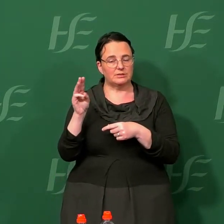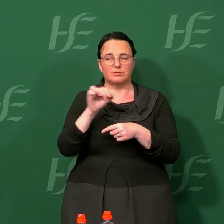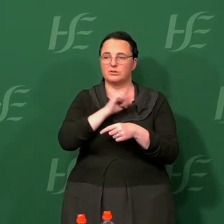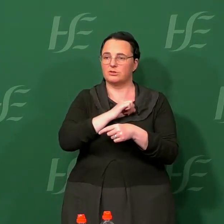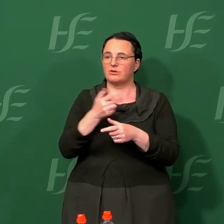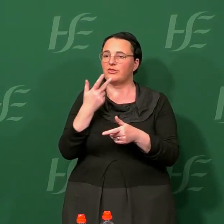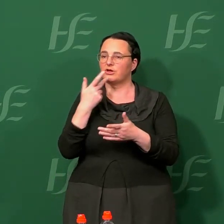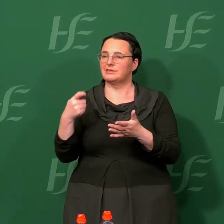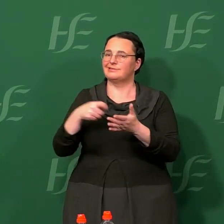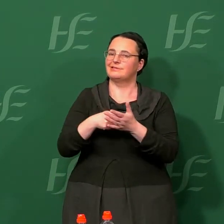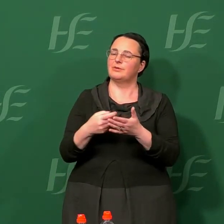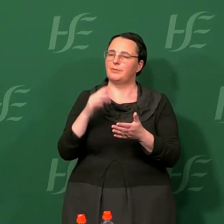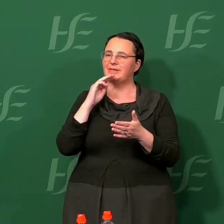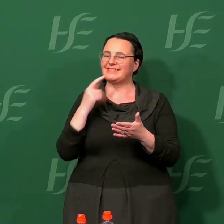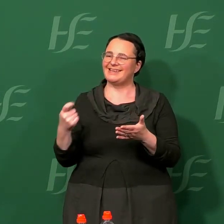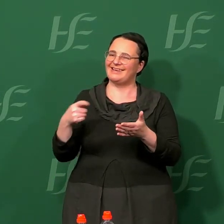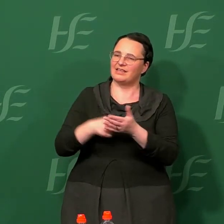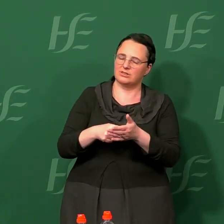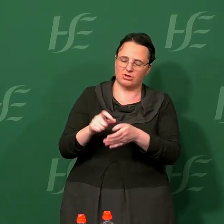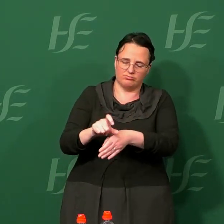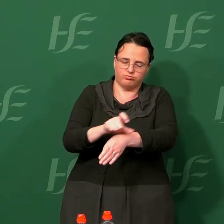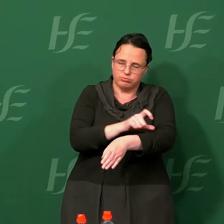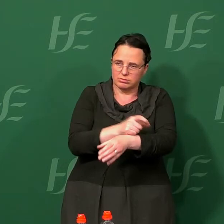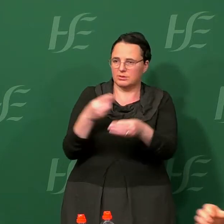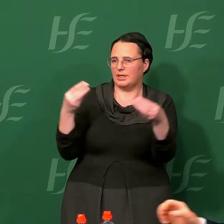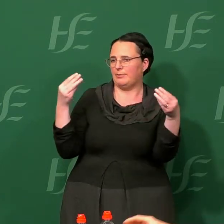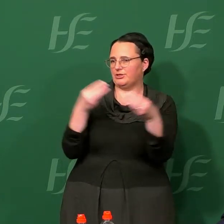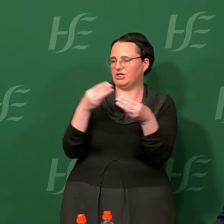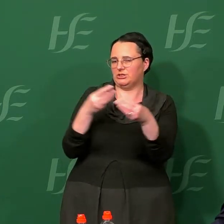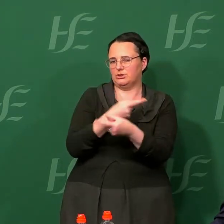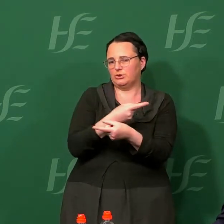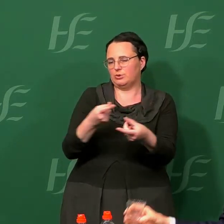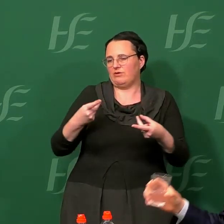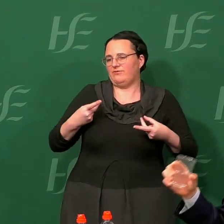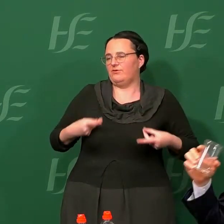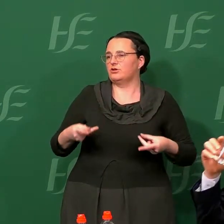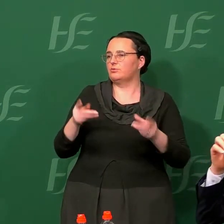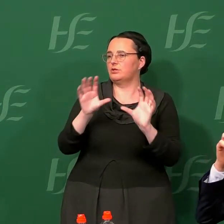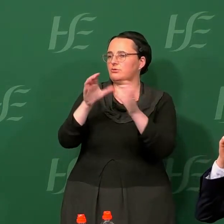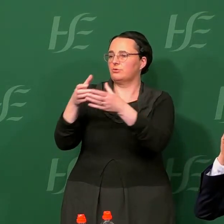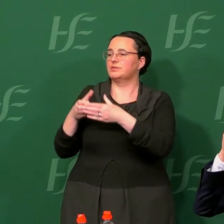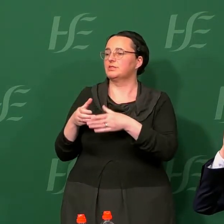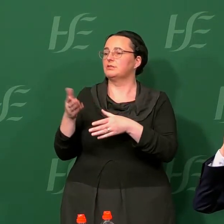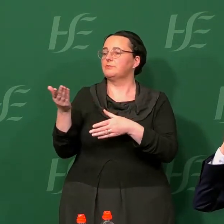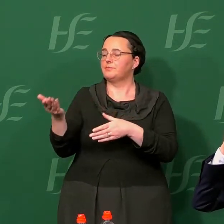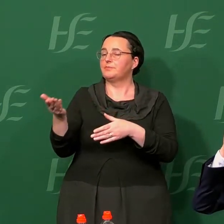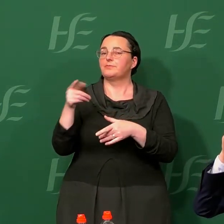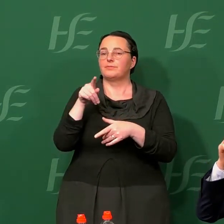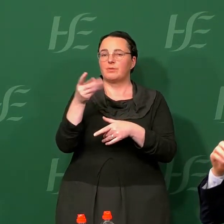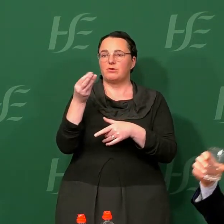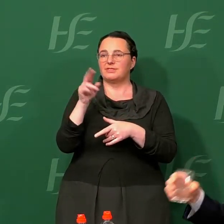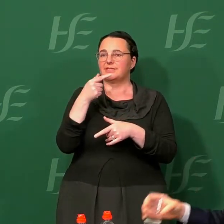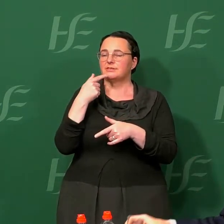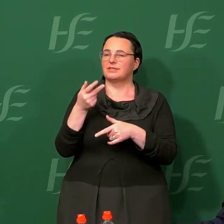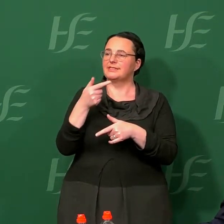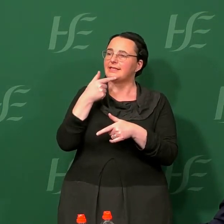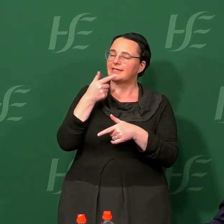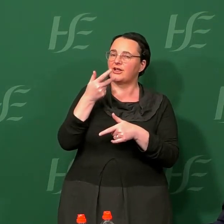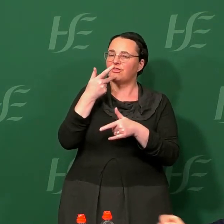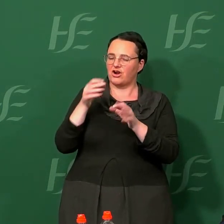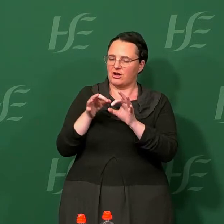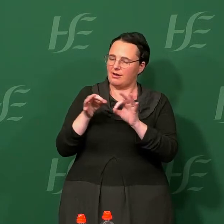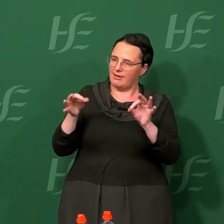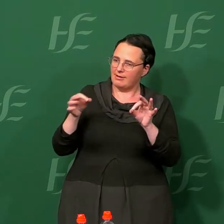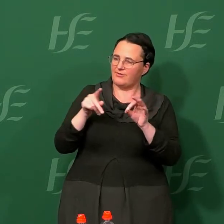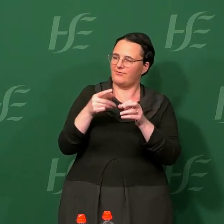afford extra protection to those vulnerable groups. Just that, in terms of second and third lines of defence, in working with the hospitals, what we are